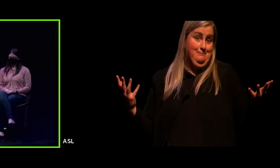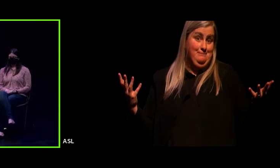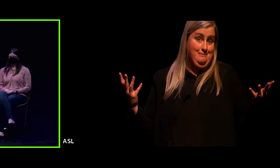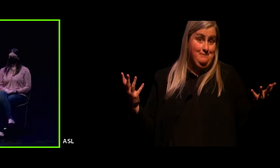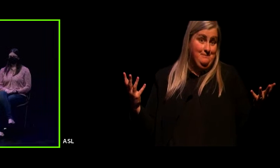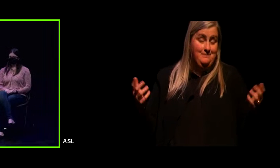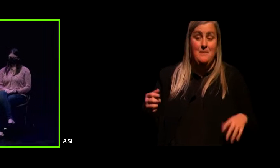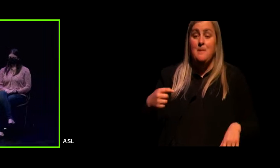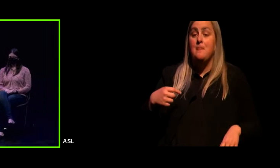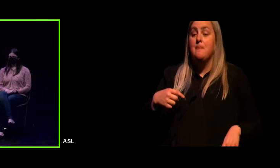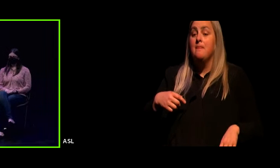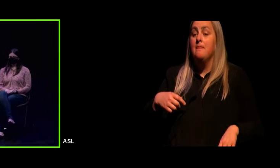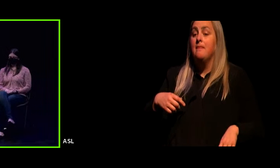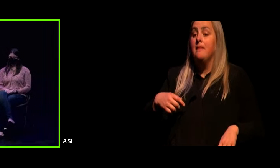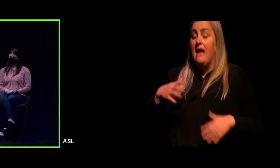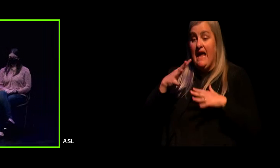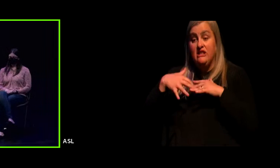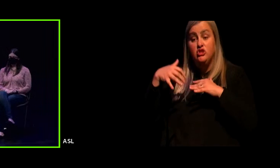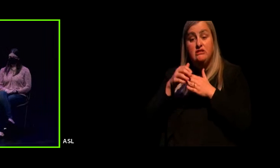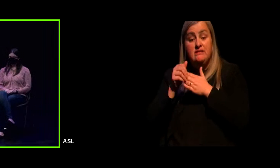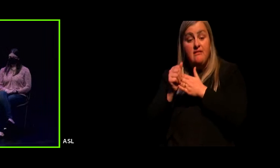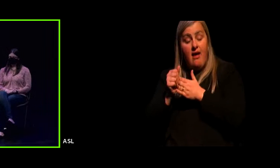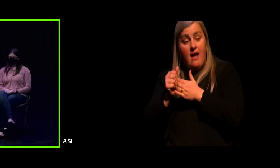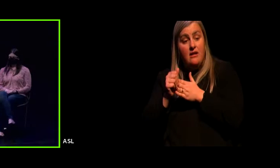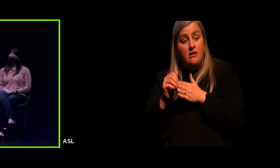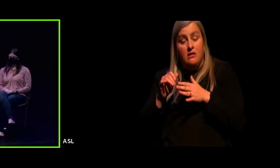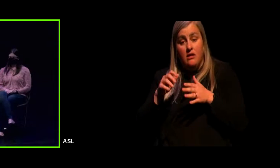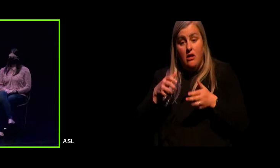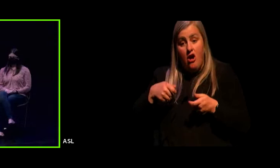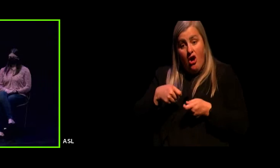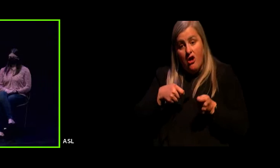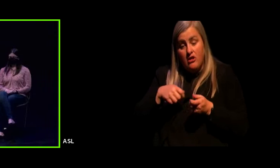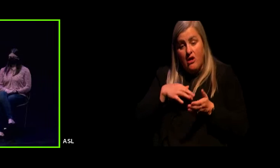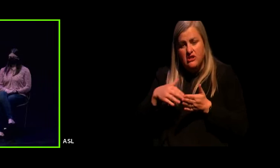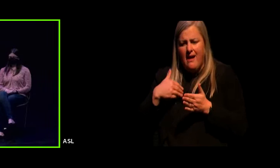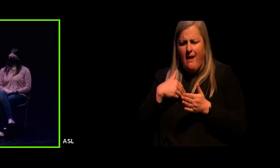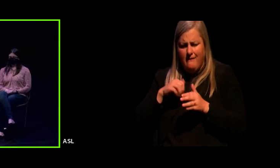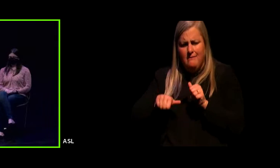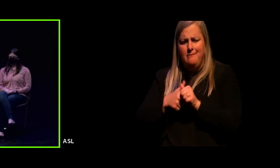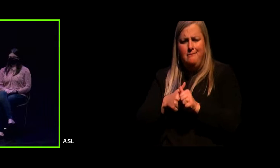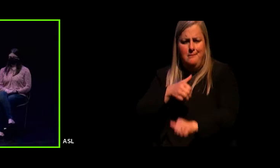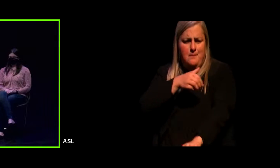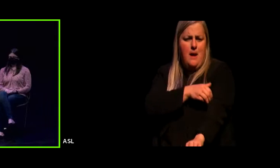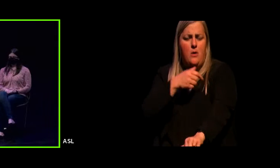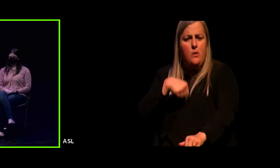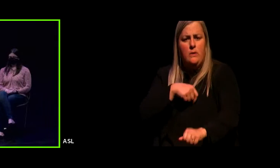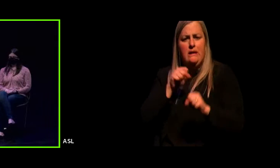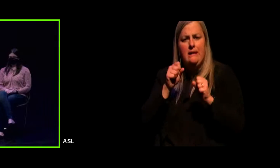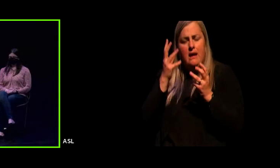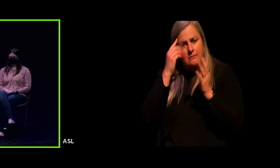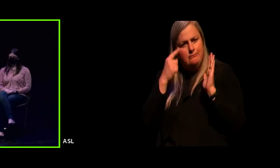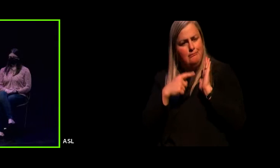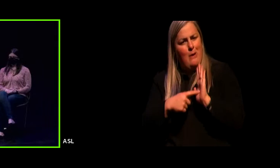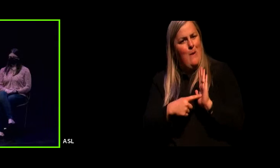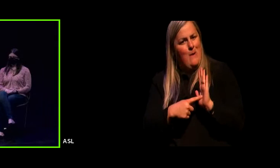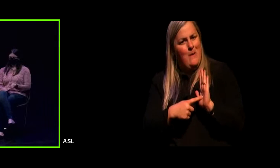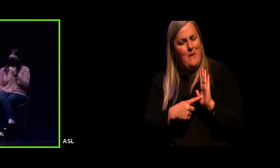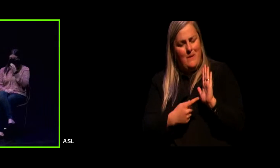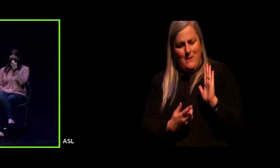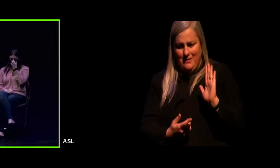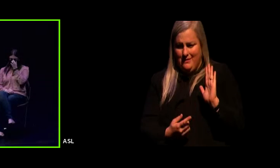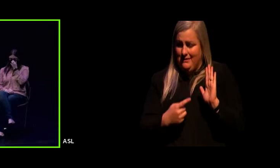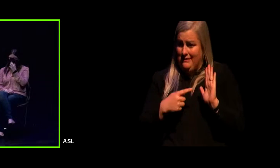in Indigenous-led archaeology because we can really point that out and we can really say that's, you know, so much history